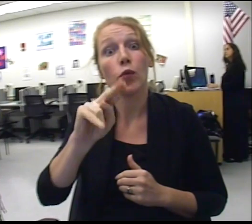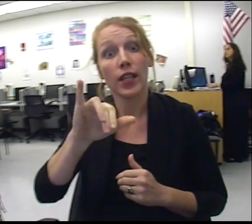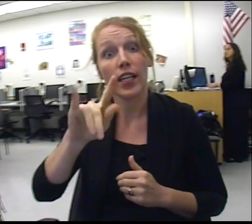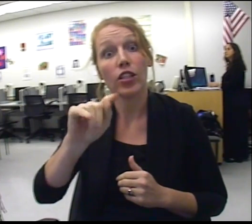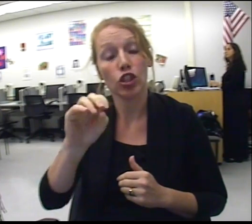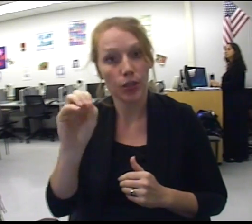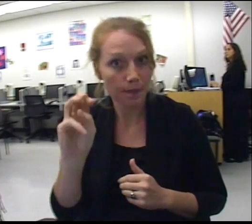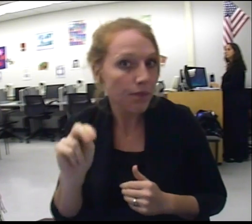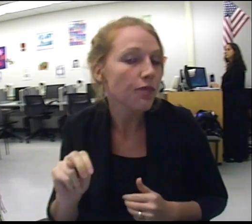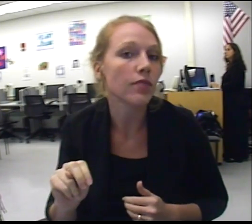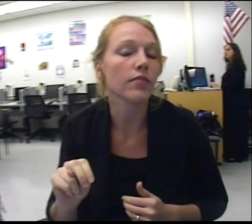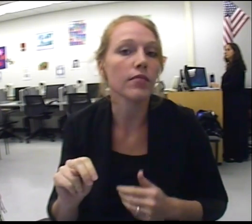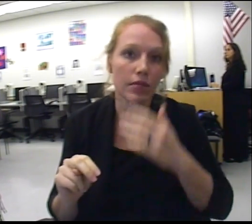graph.